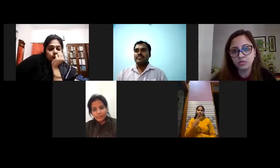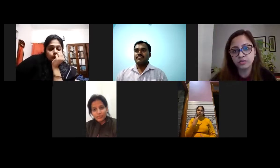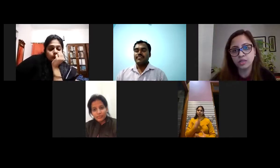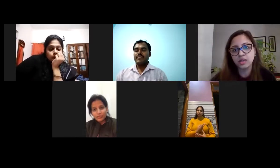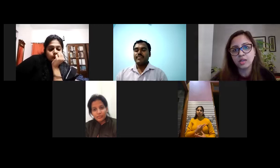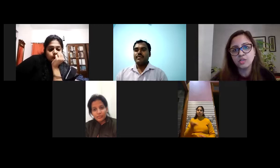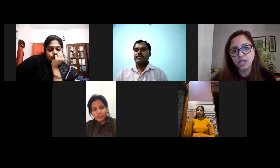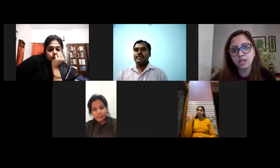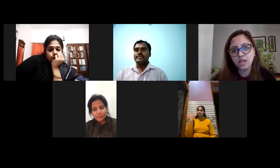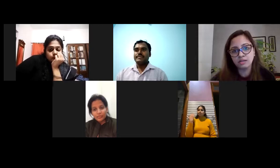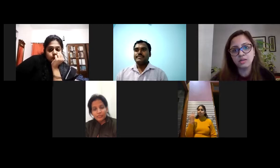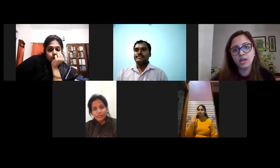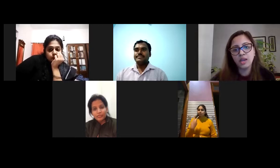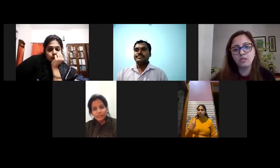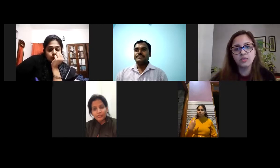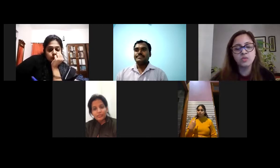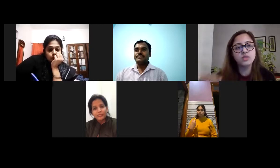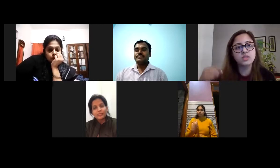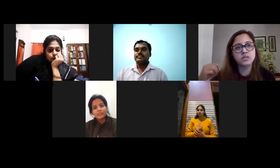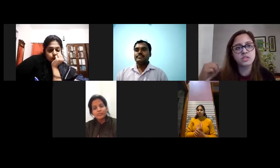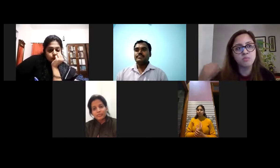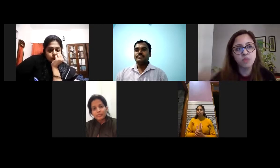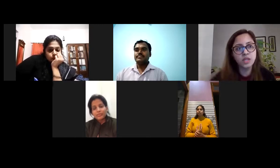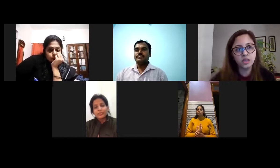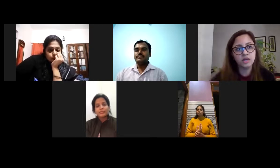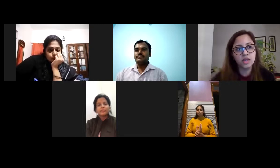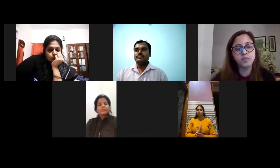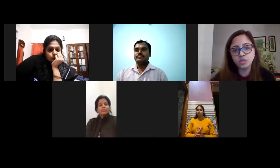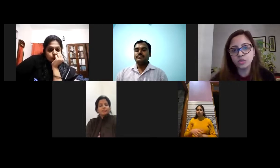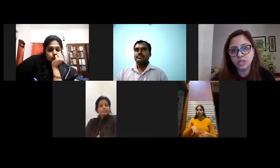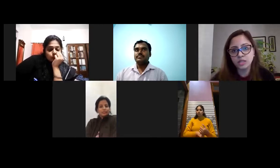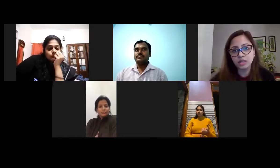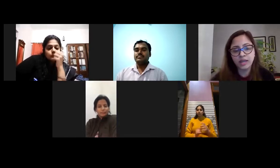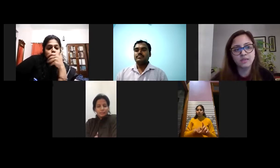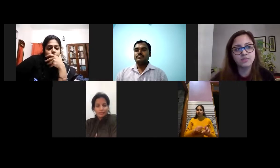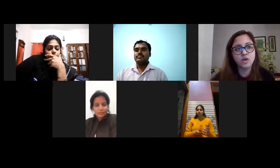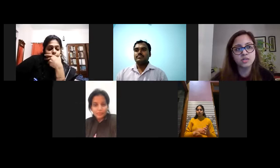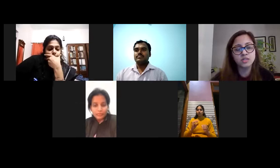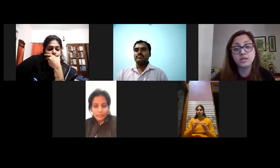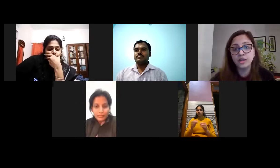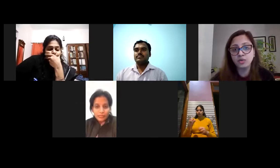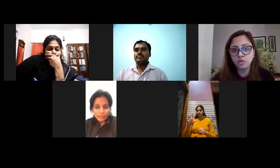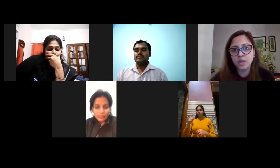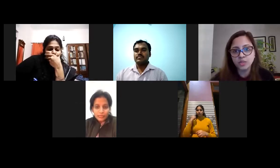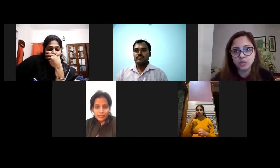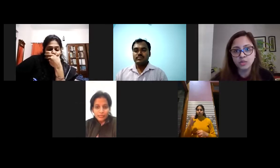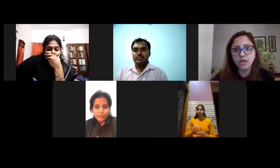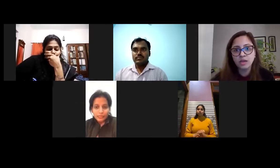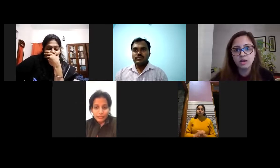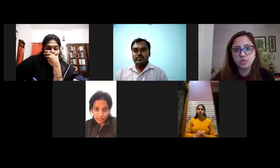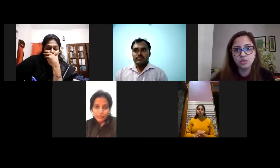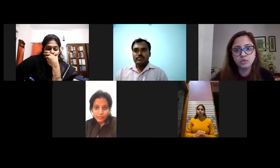past of Jane Eyre, and one of the most symbolic episodes in her life, of course, is the Red Room